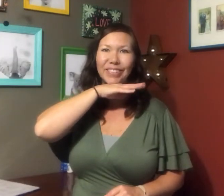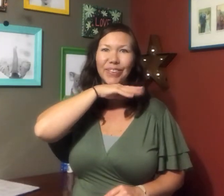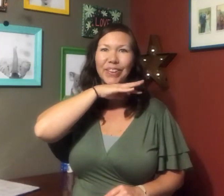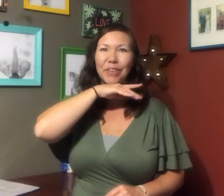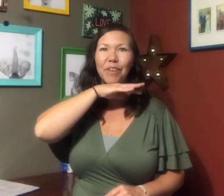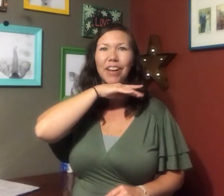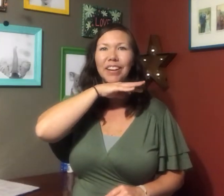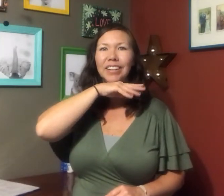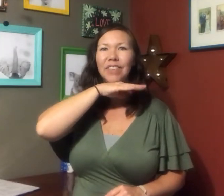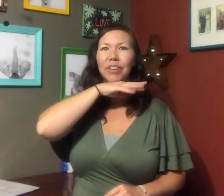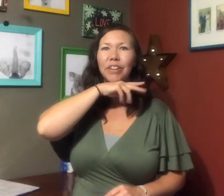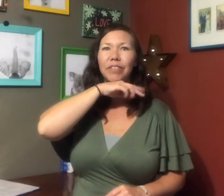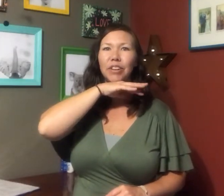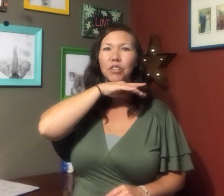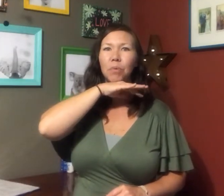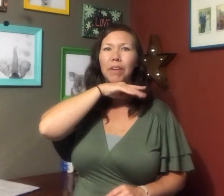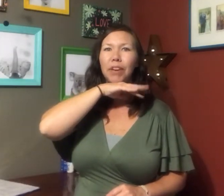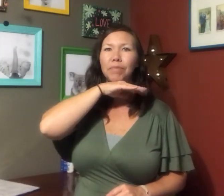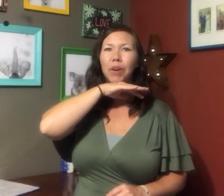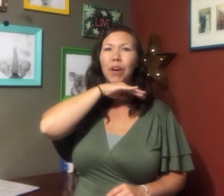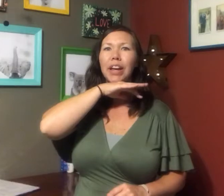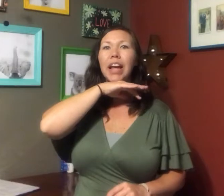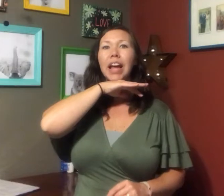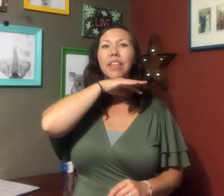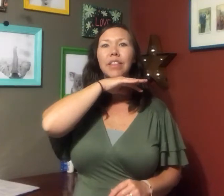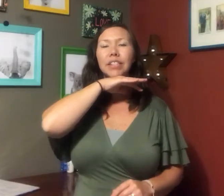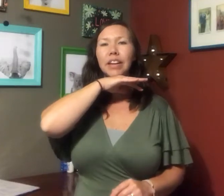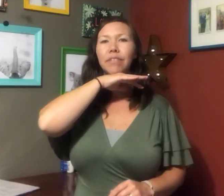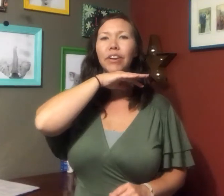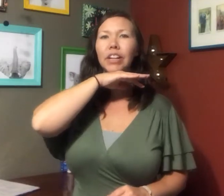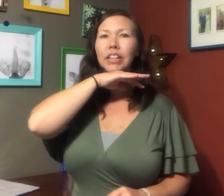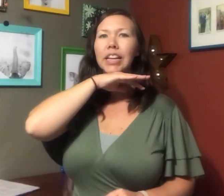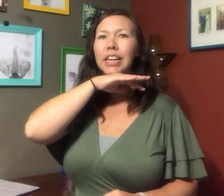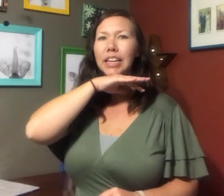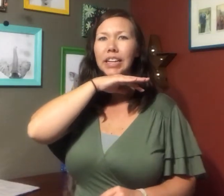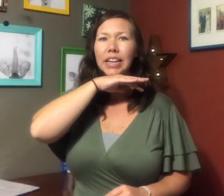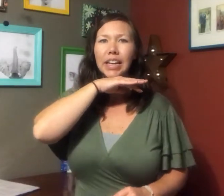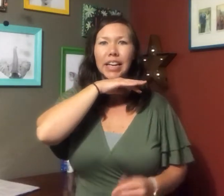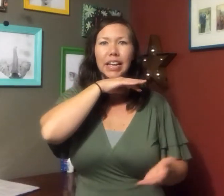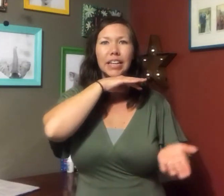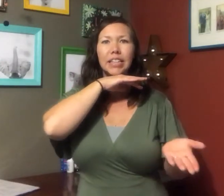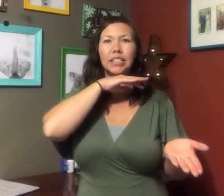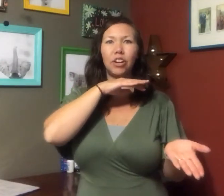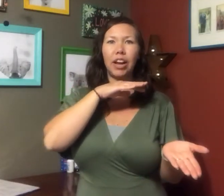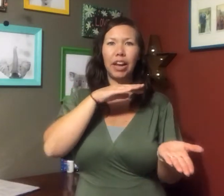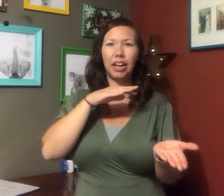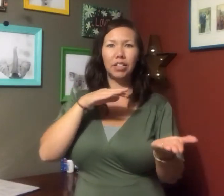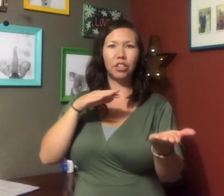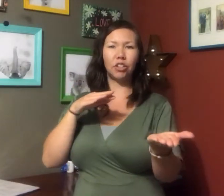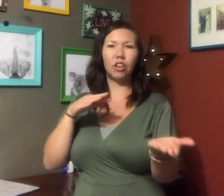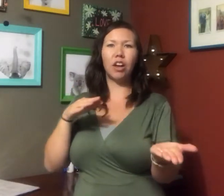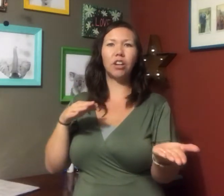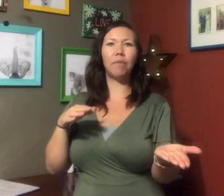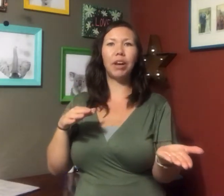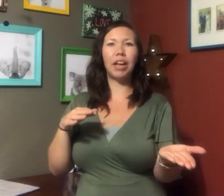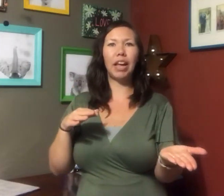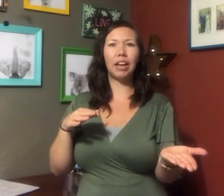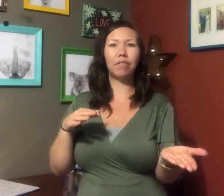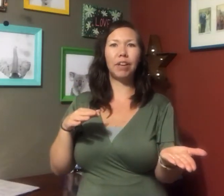roll in the mud, but your fingers are waving. Okay, and then the sign for clean is your hand, your non-dominant hand